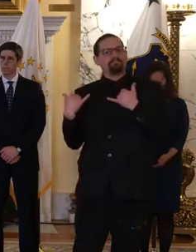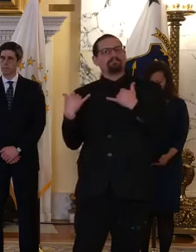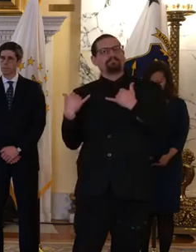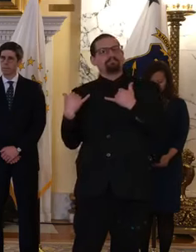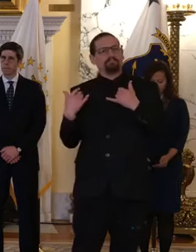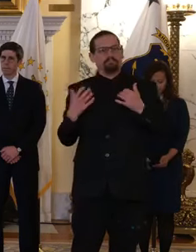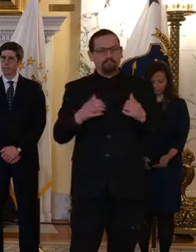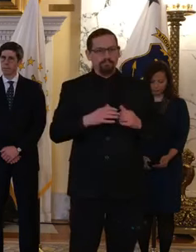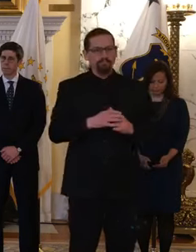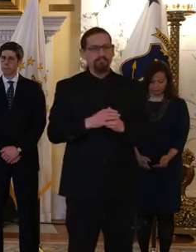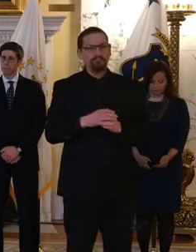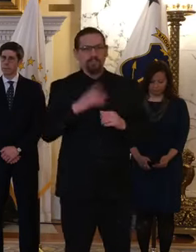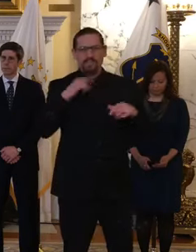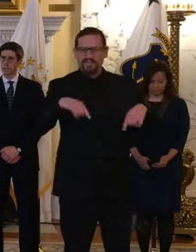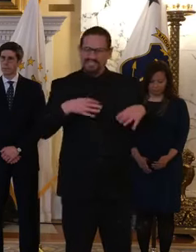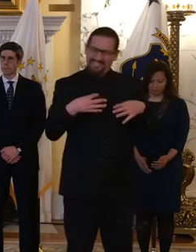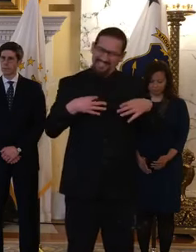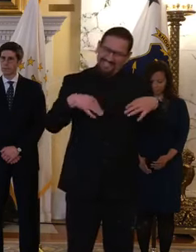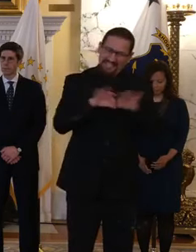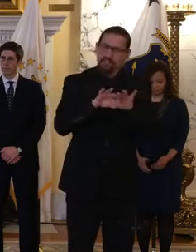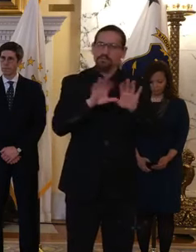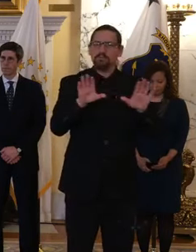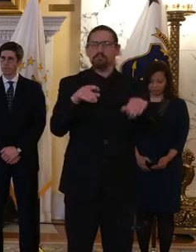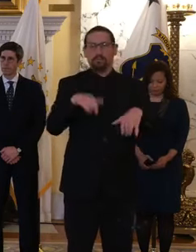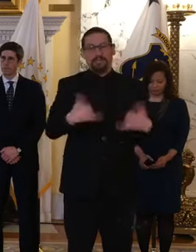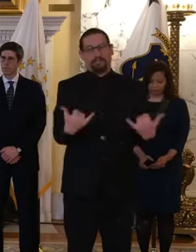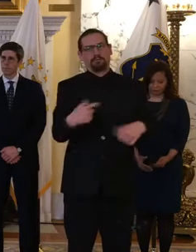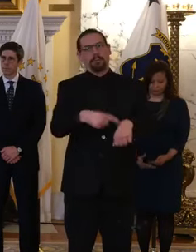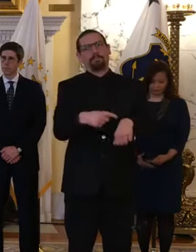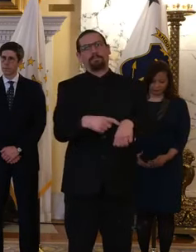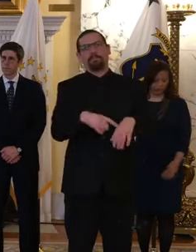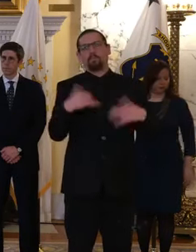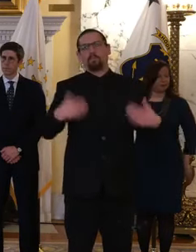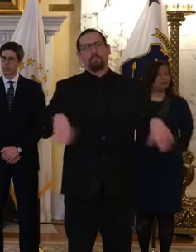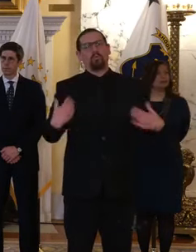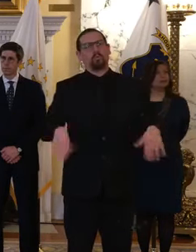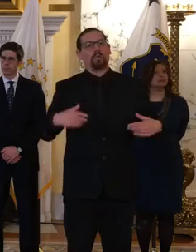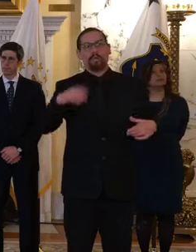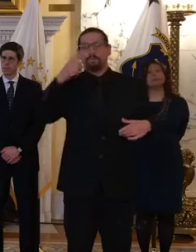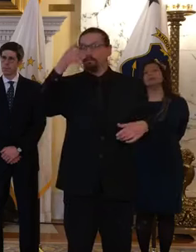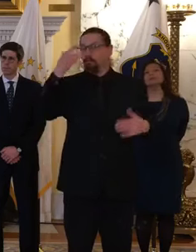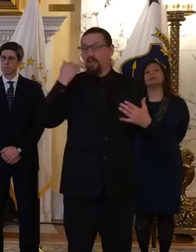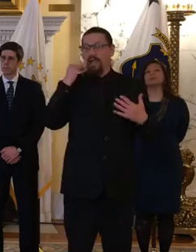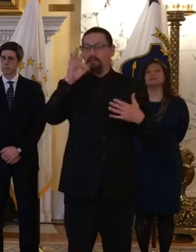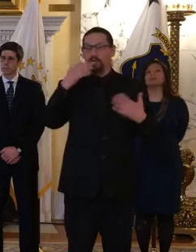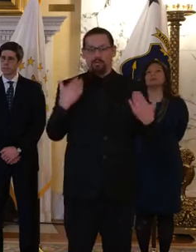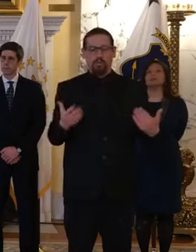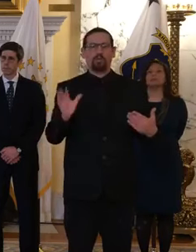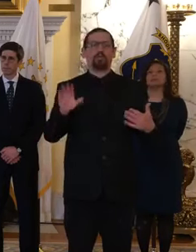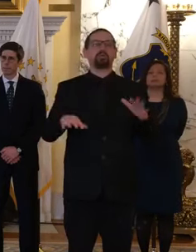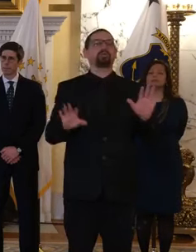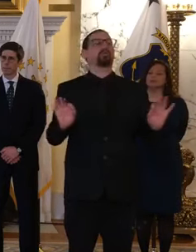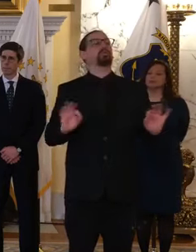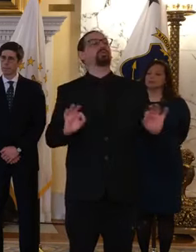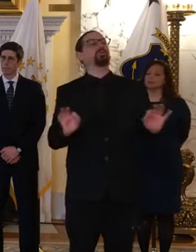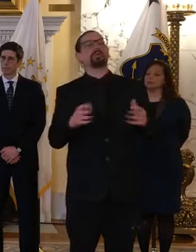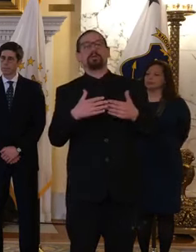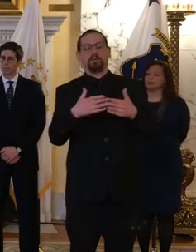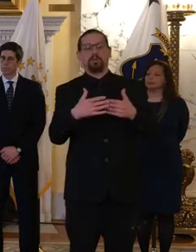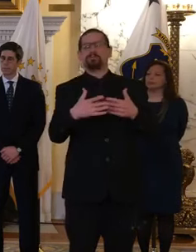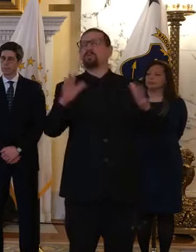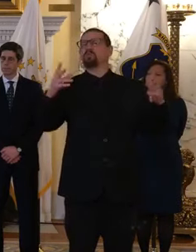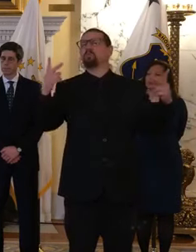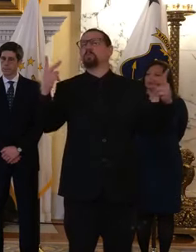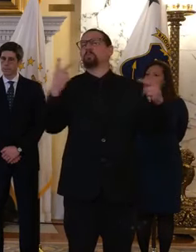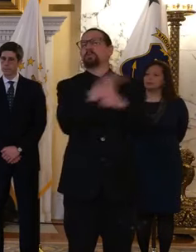to help us as a state manage this public health crisis. We're working closely with our healthcare facilities to make